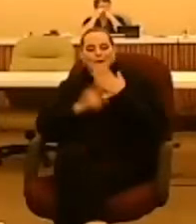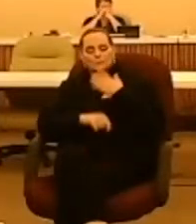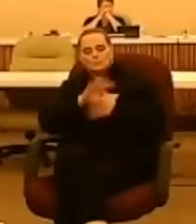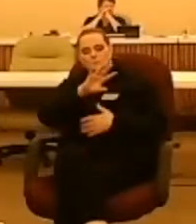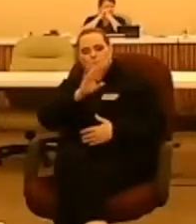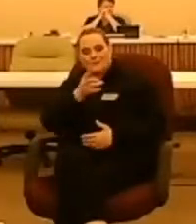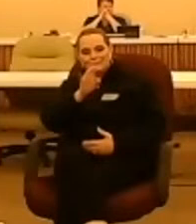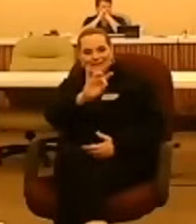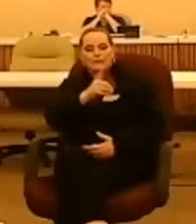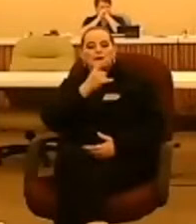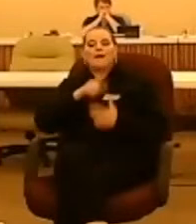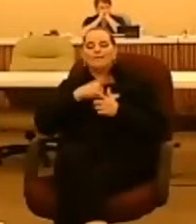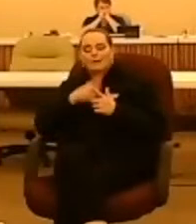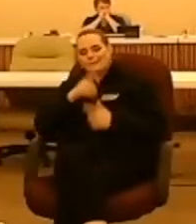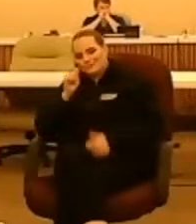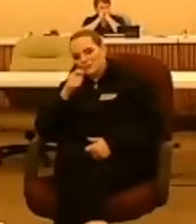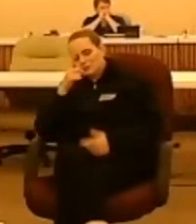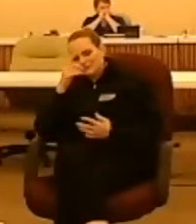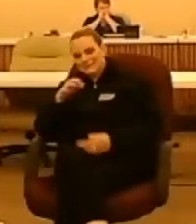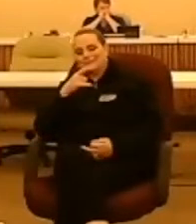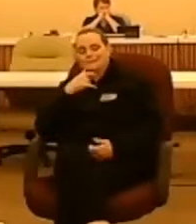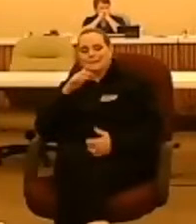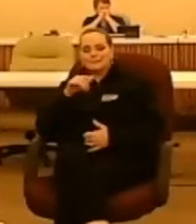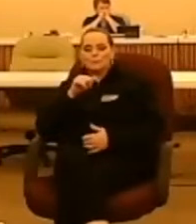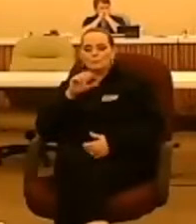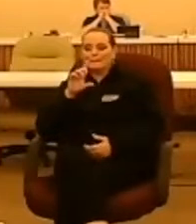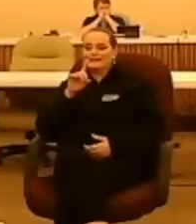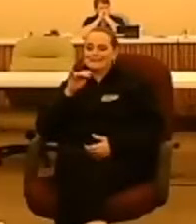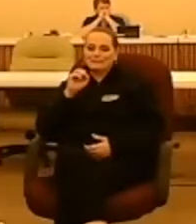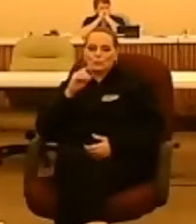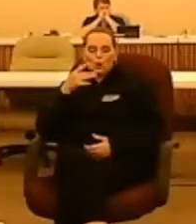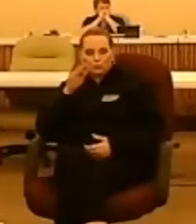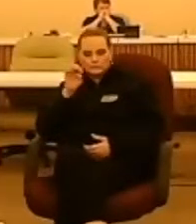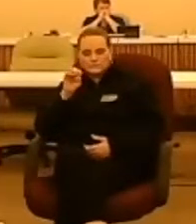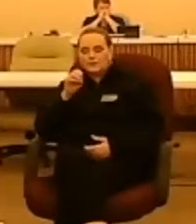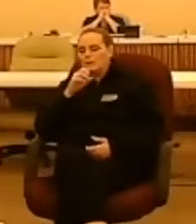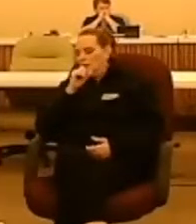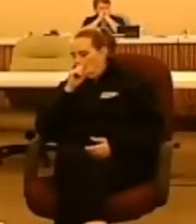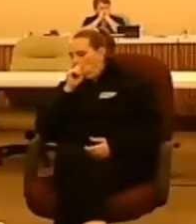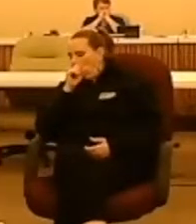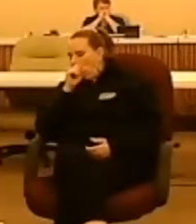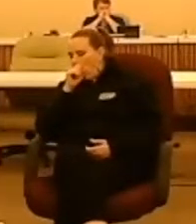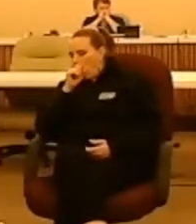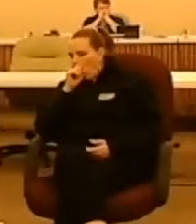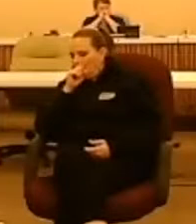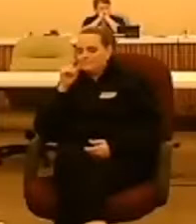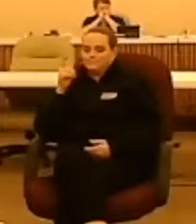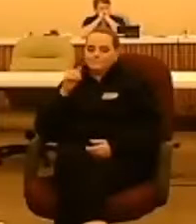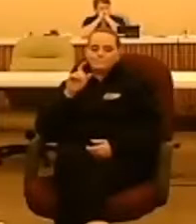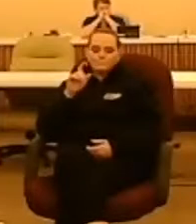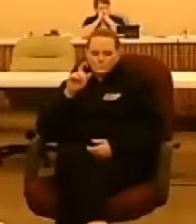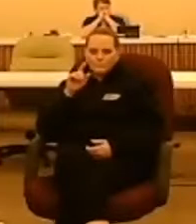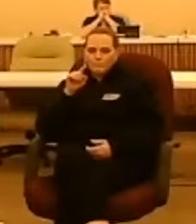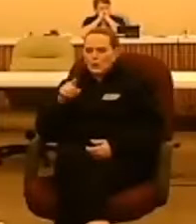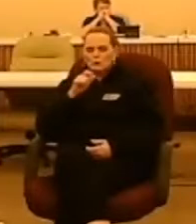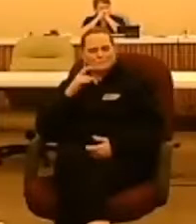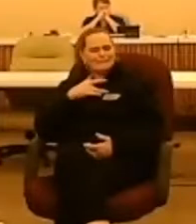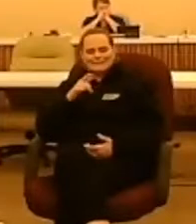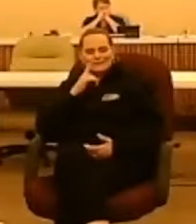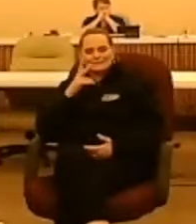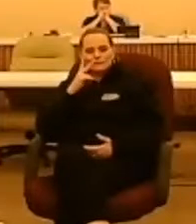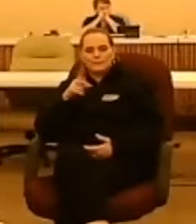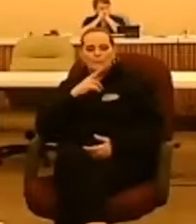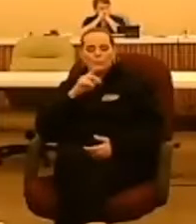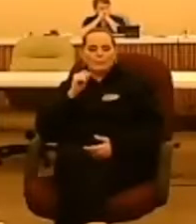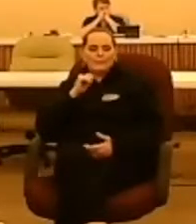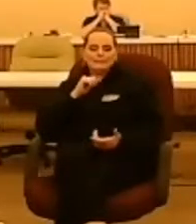decide whether that would be disclosed. You don't often see people pushing it that hard. Sometimes news organizations might push it that